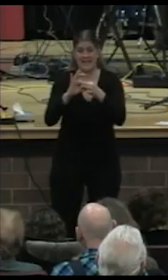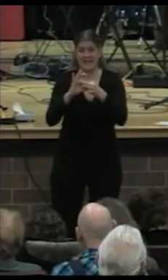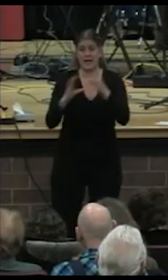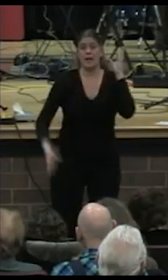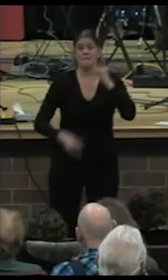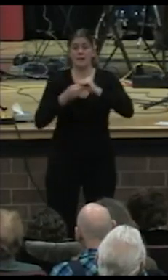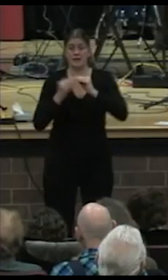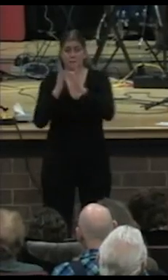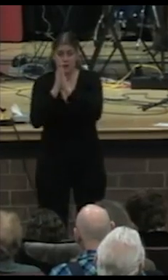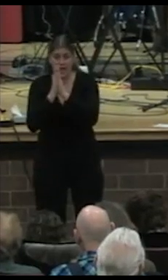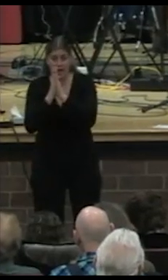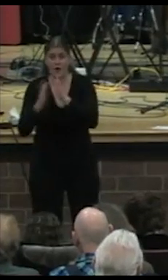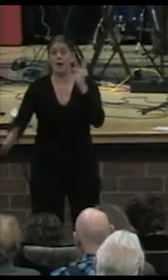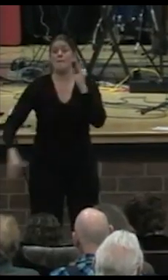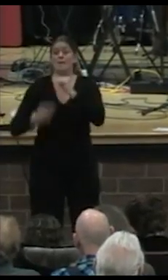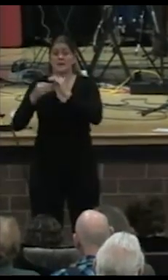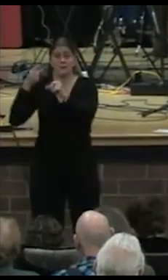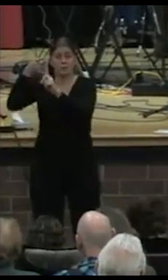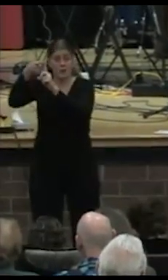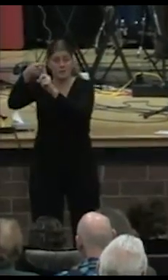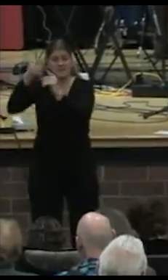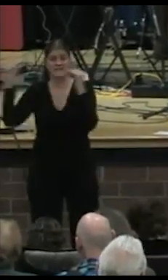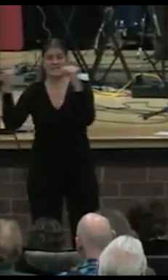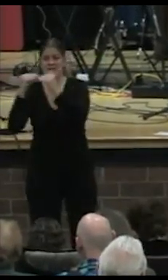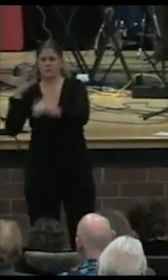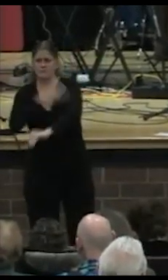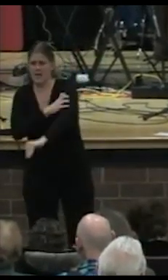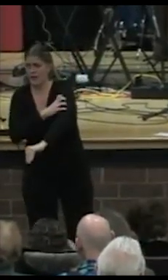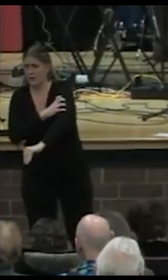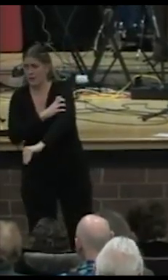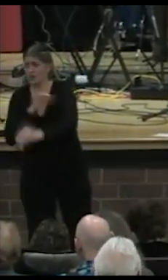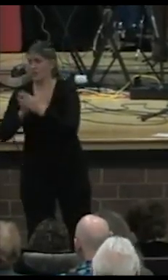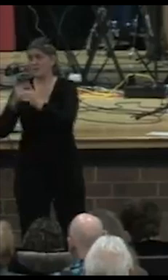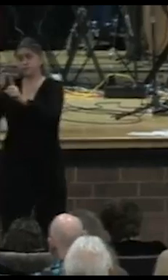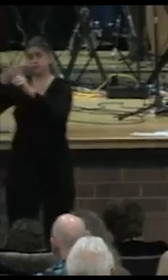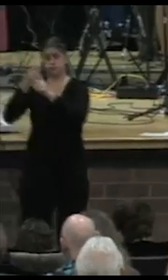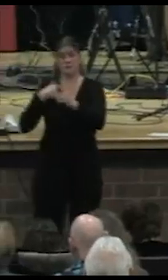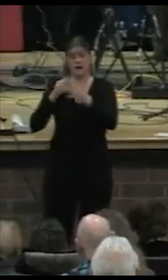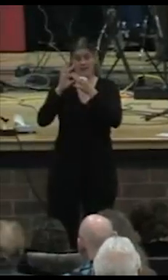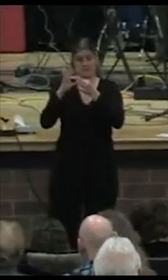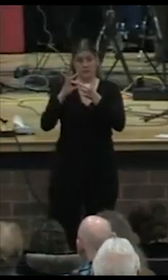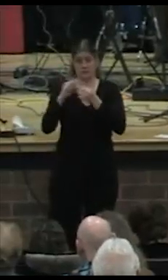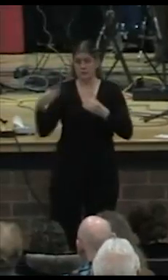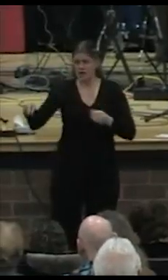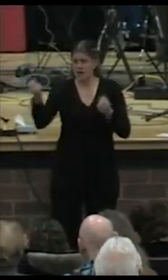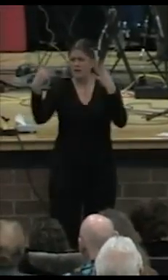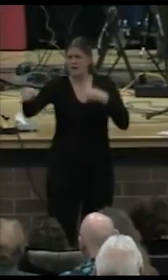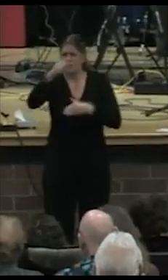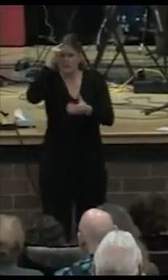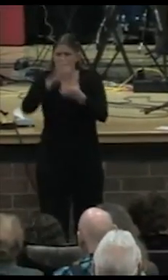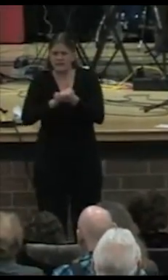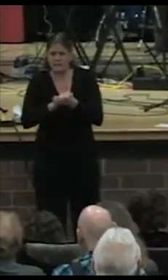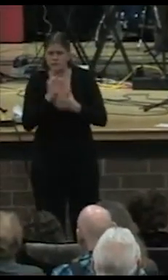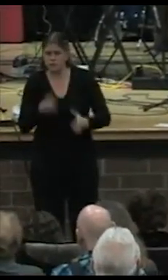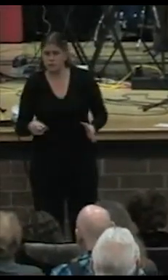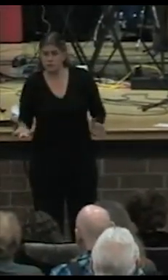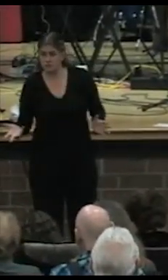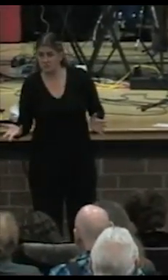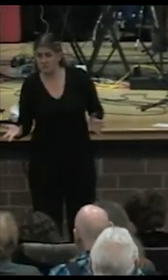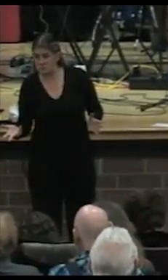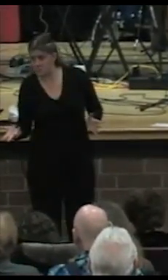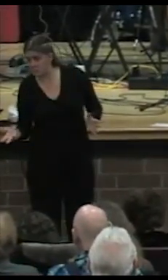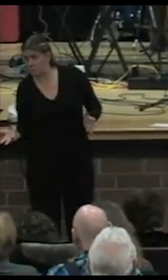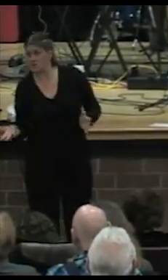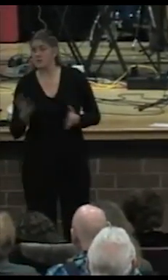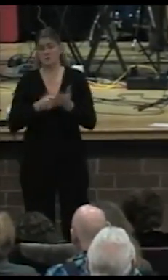plus Prayer plus Purpose equals Power. Now, how many people believe that? No, some